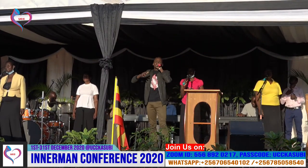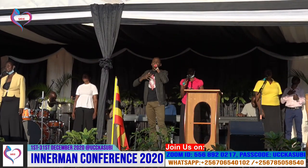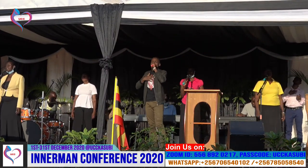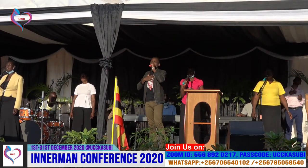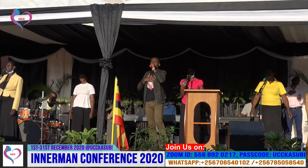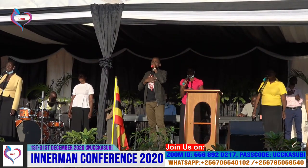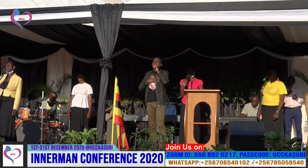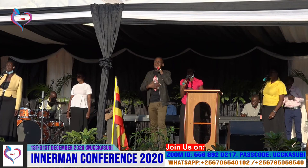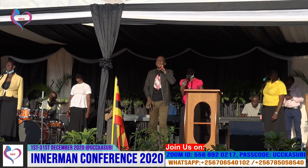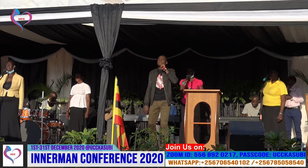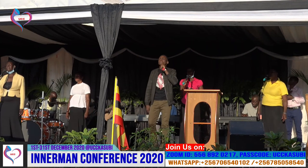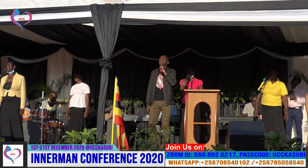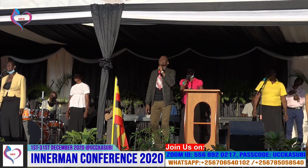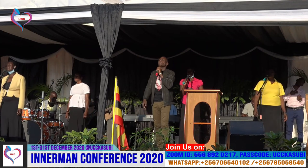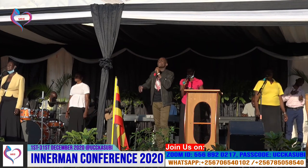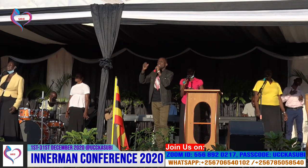Chikakasa